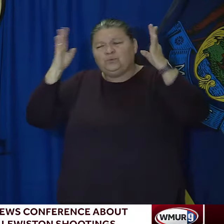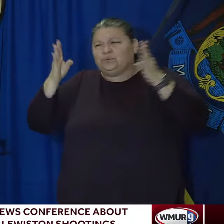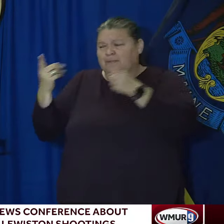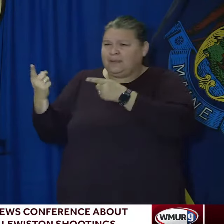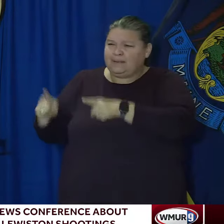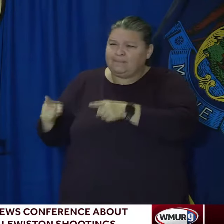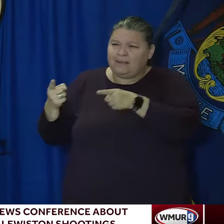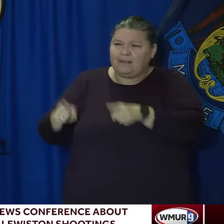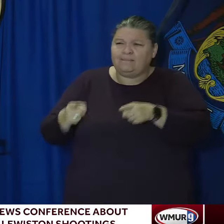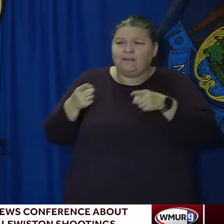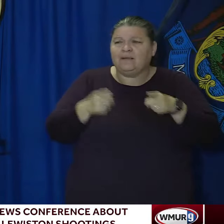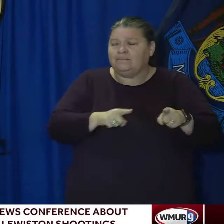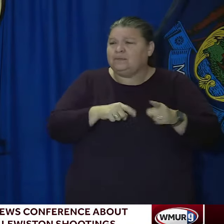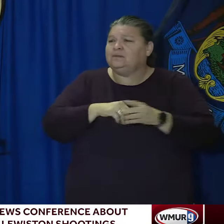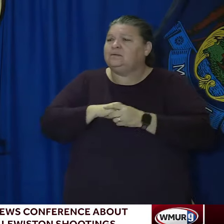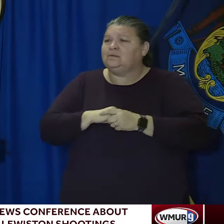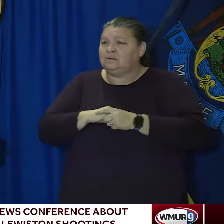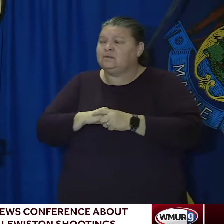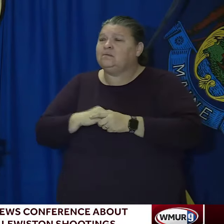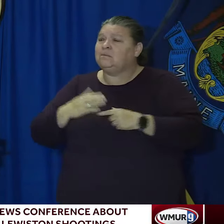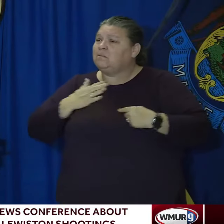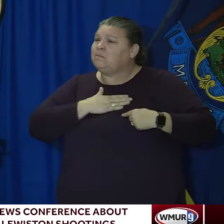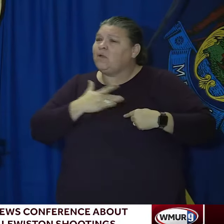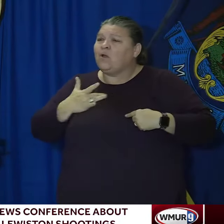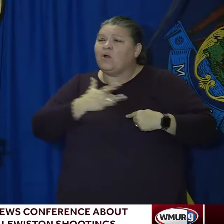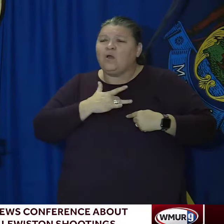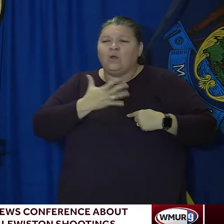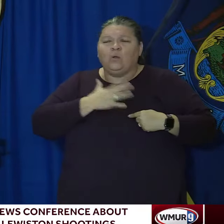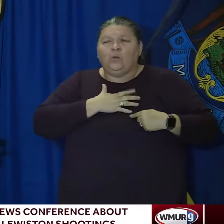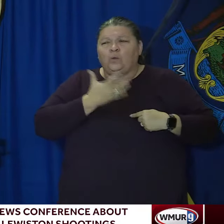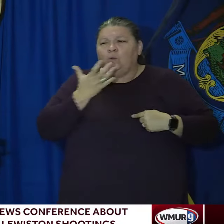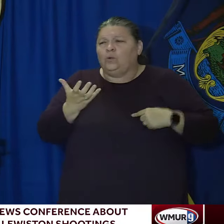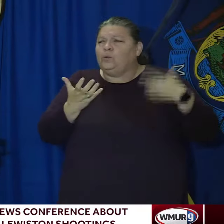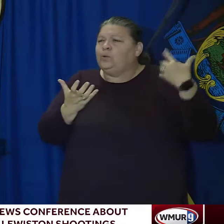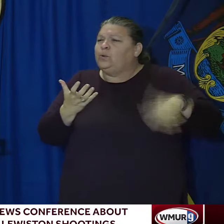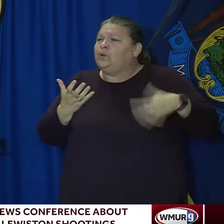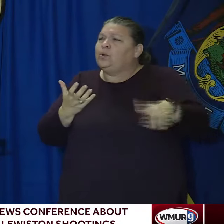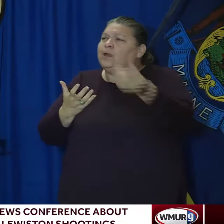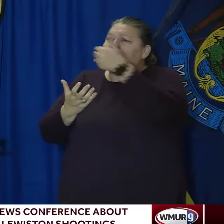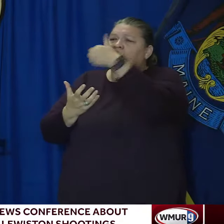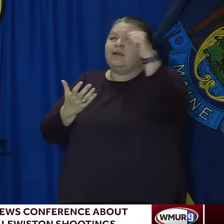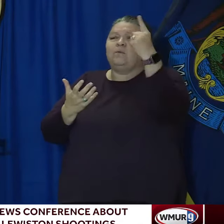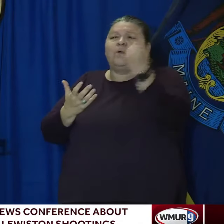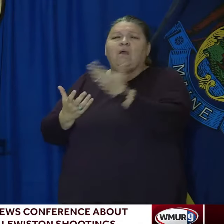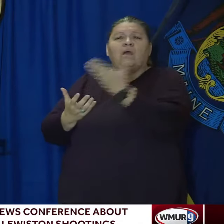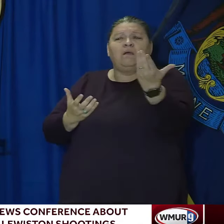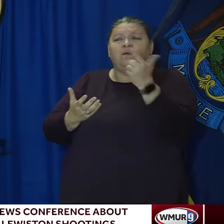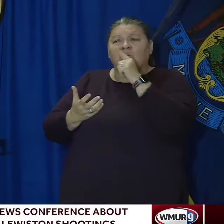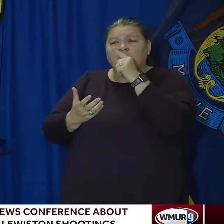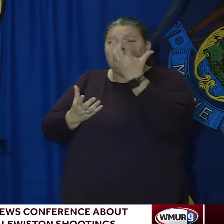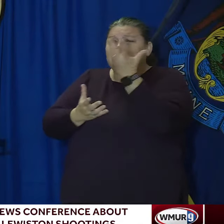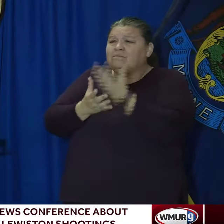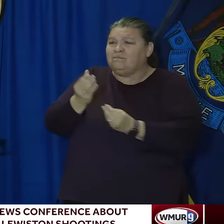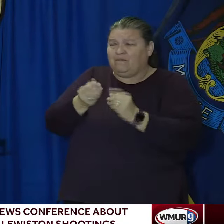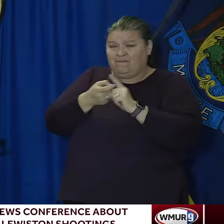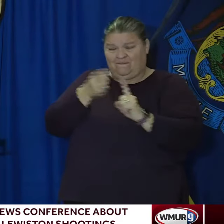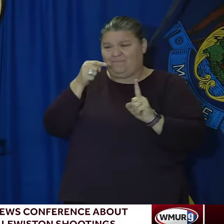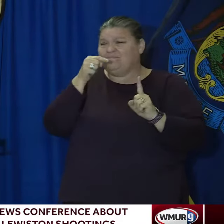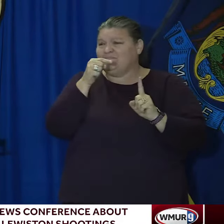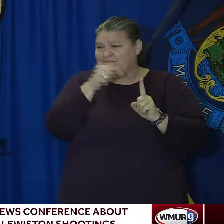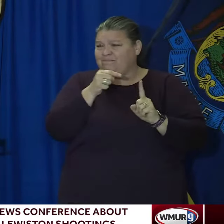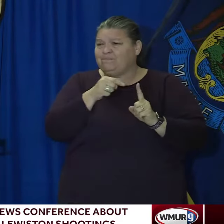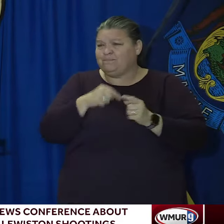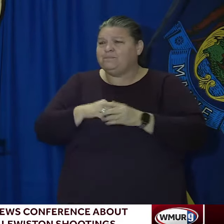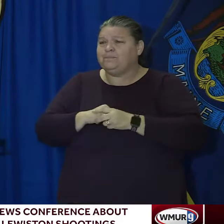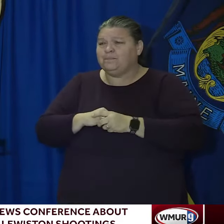My heart continues to go out to anyone who's lost a loved one, and know that